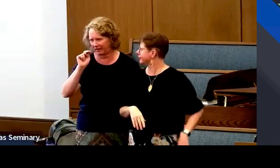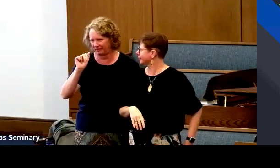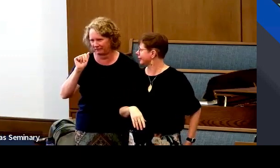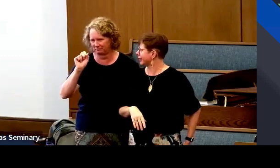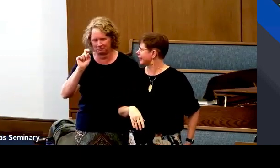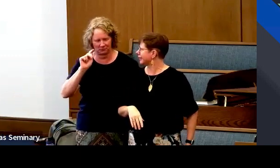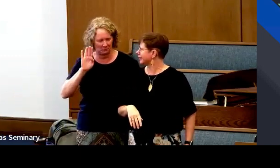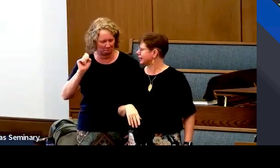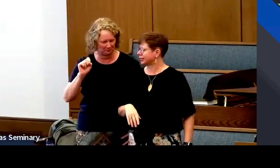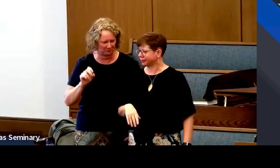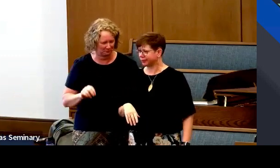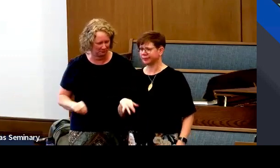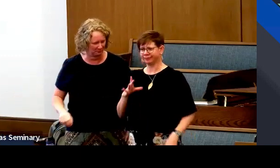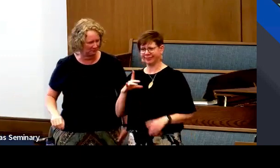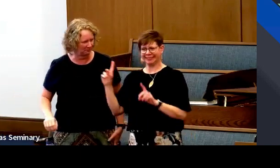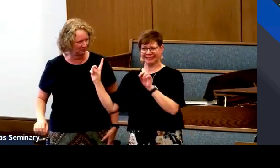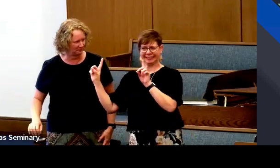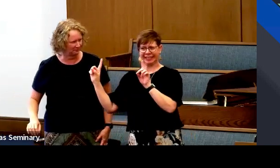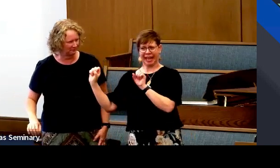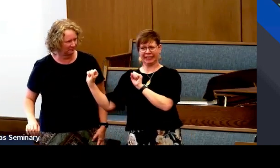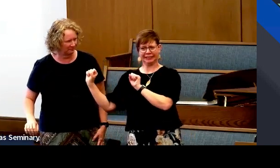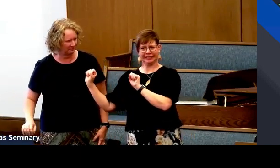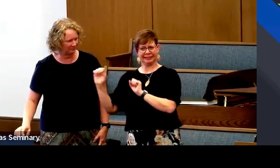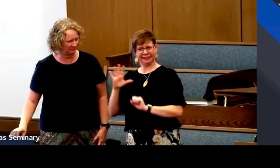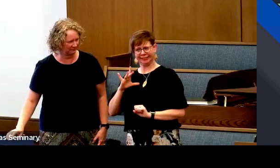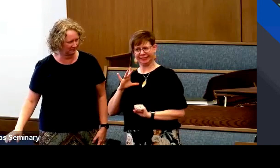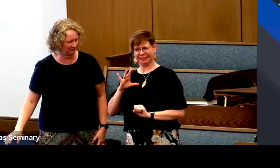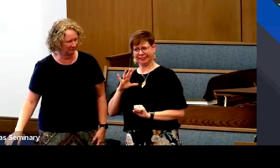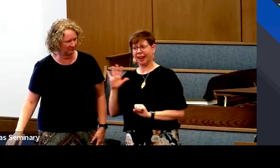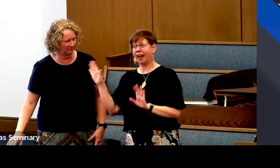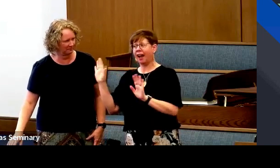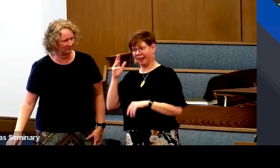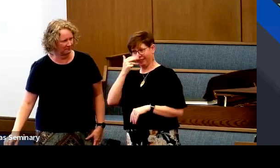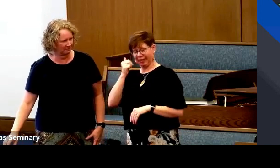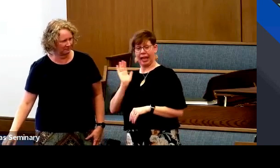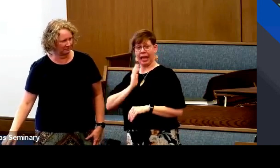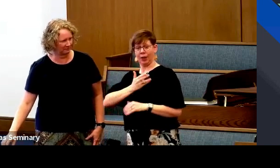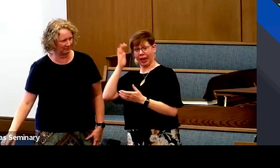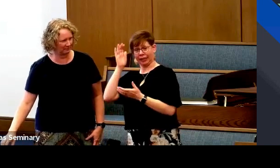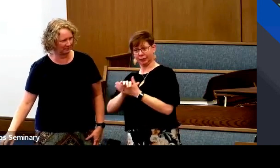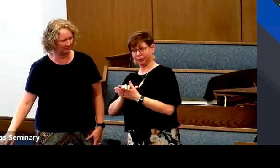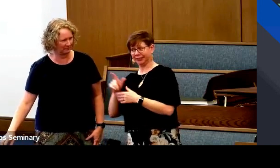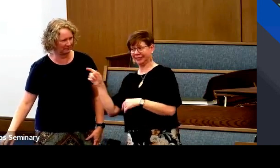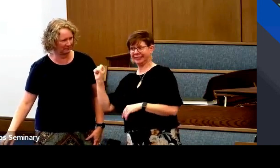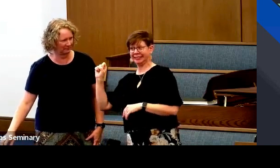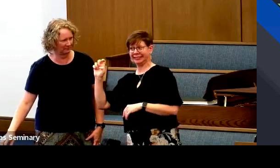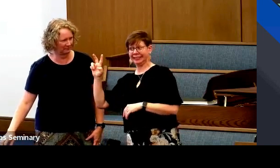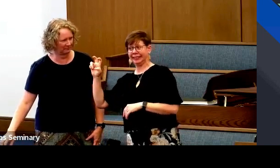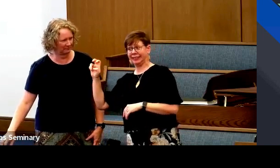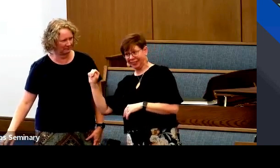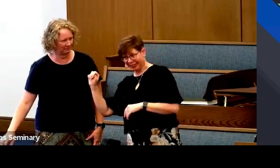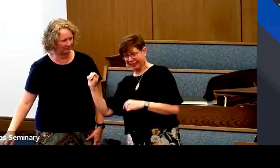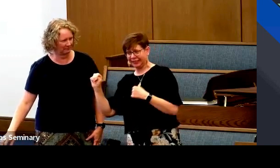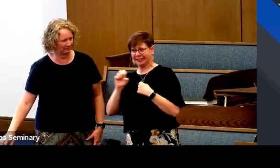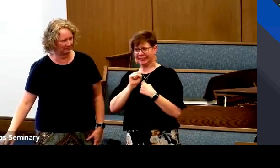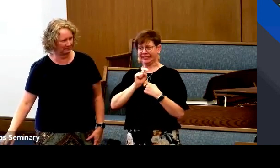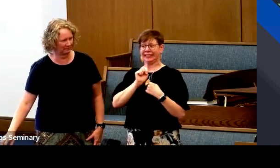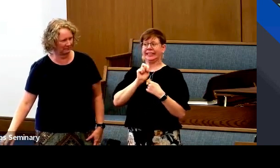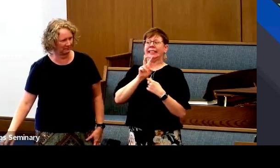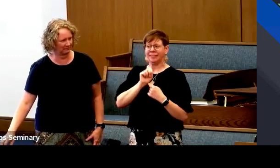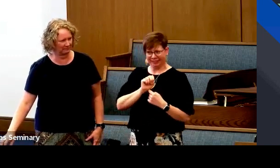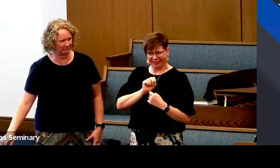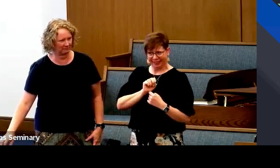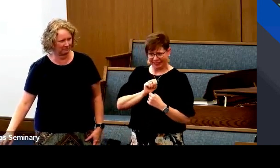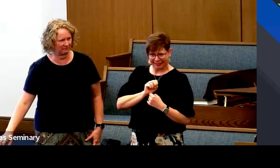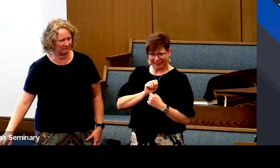Deanna Stubbs. Notice that we're both DS and our husband, our